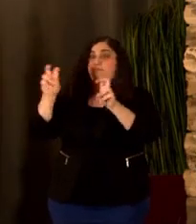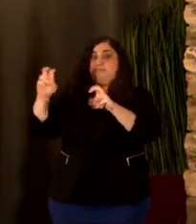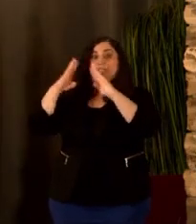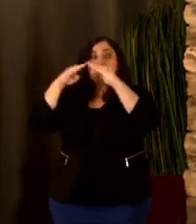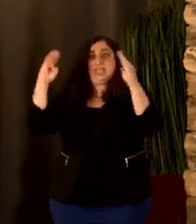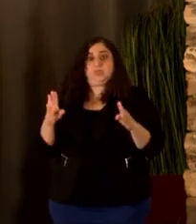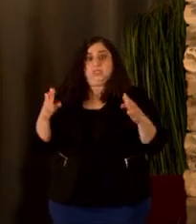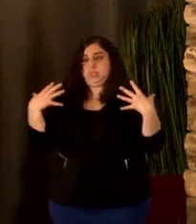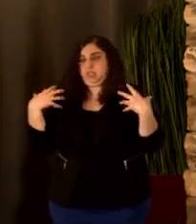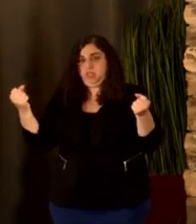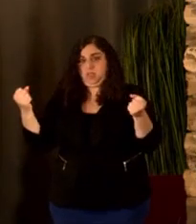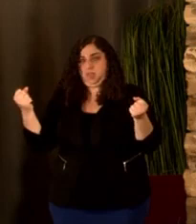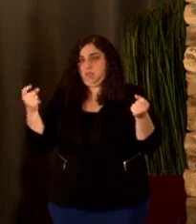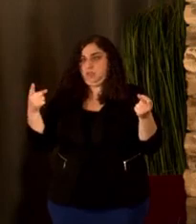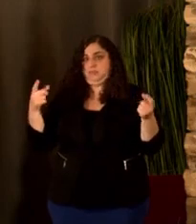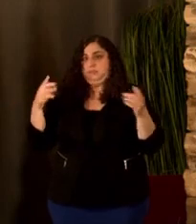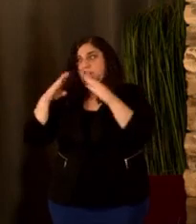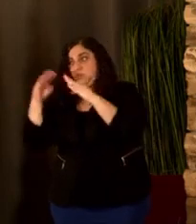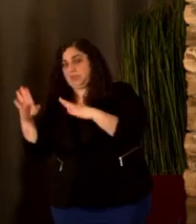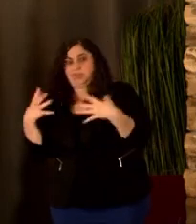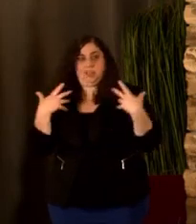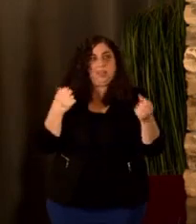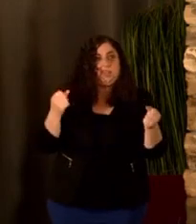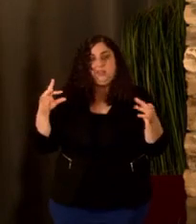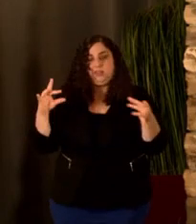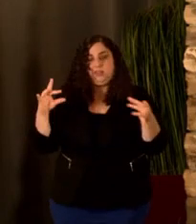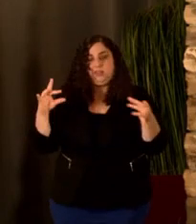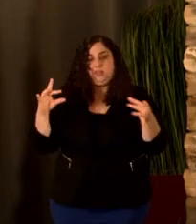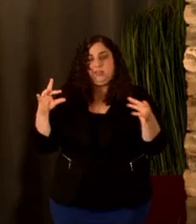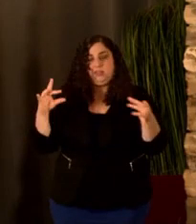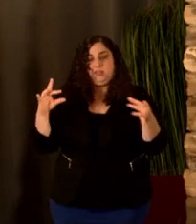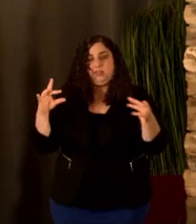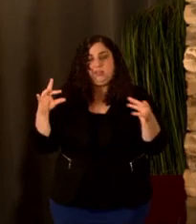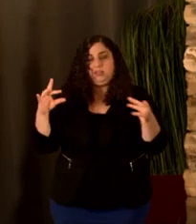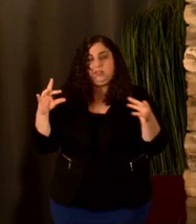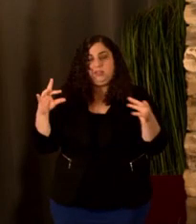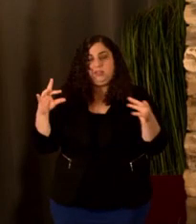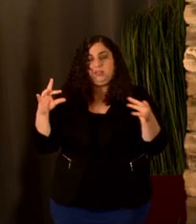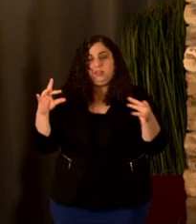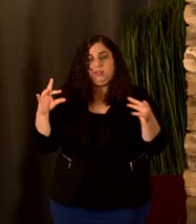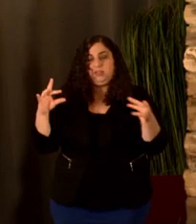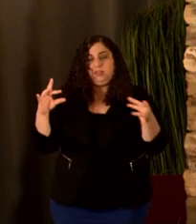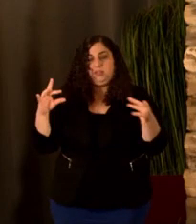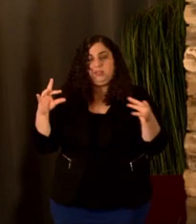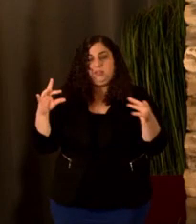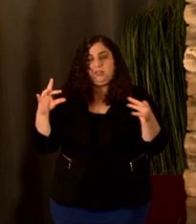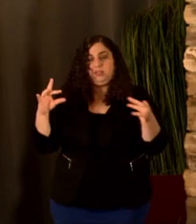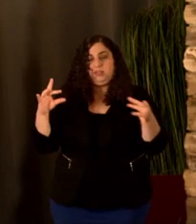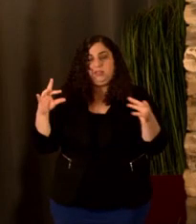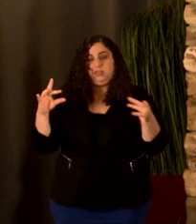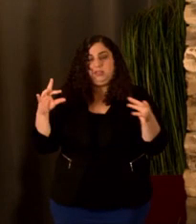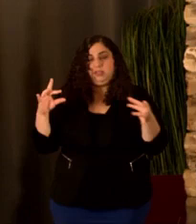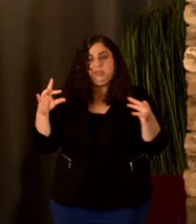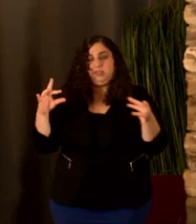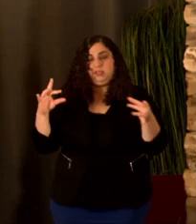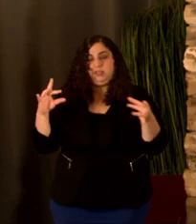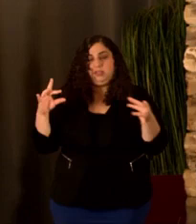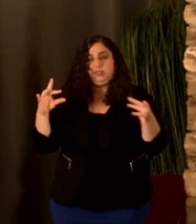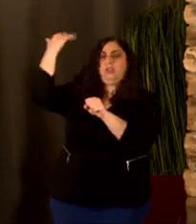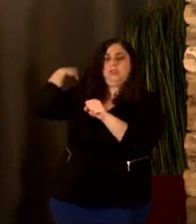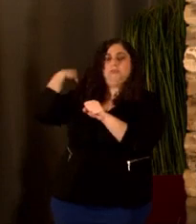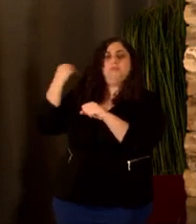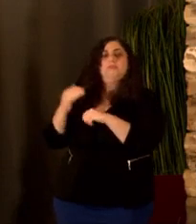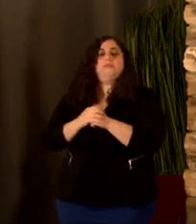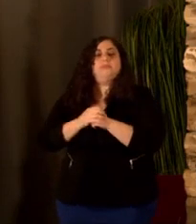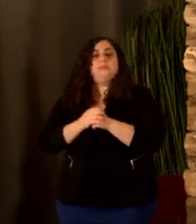linked. The bold proposal we have with CalAIM, we started talking about it nearly 2 years ago. It's finally